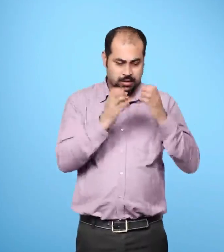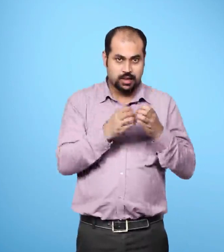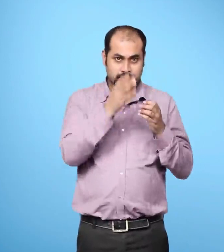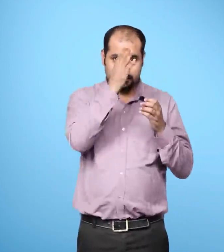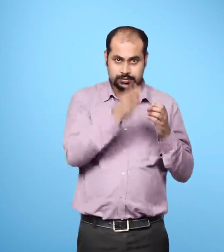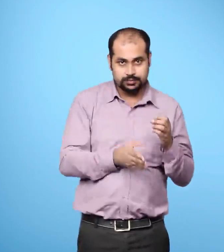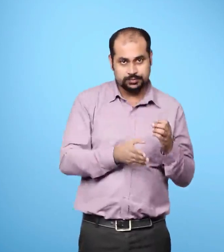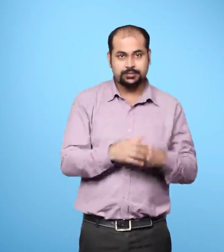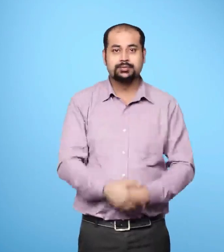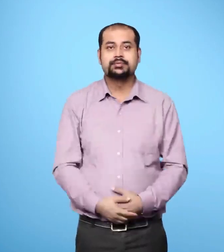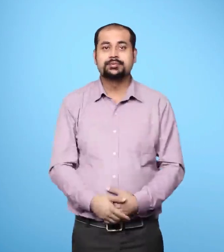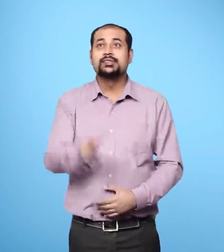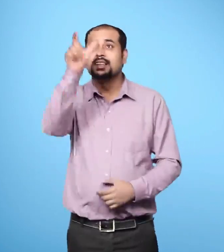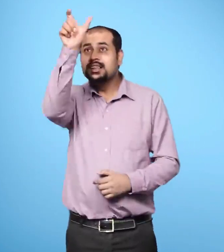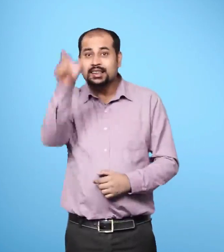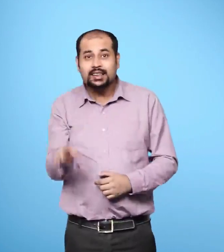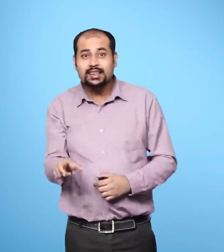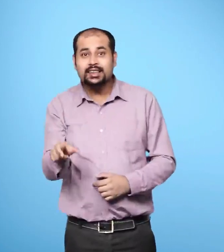of students in all the classes are